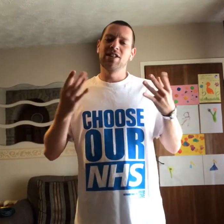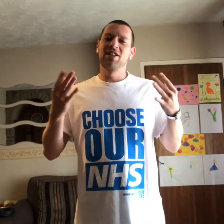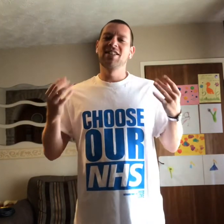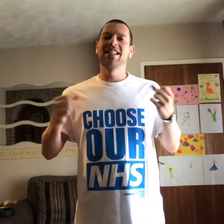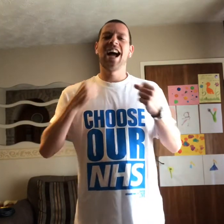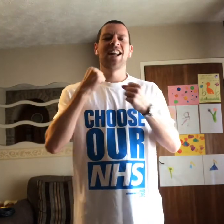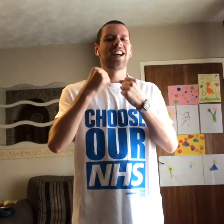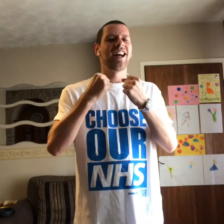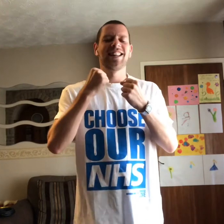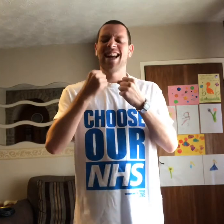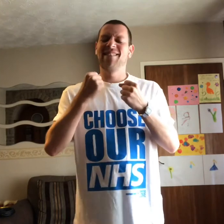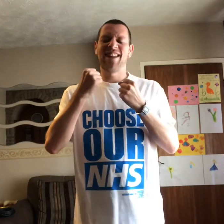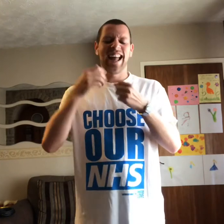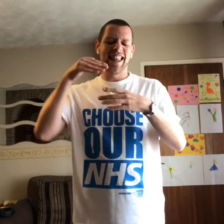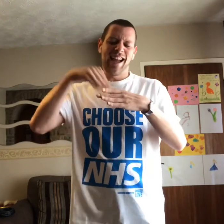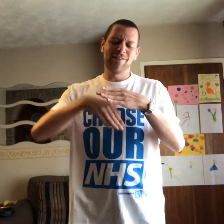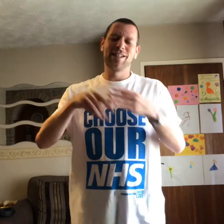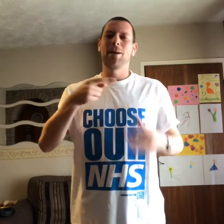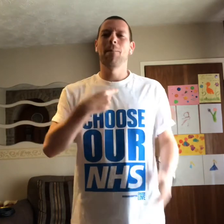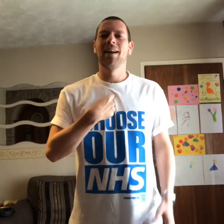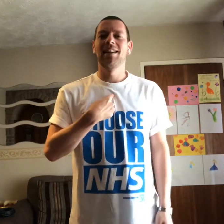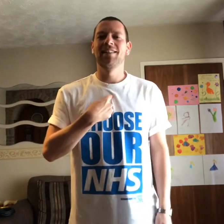still got a lot of fight left in me